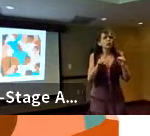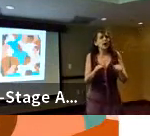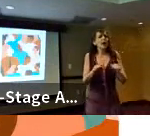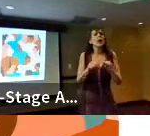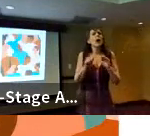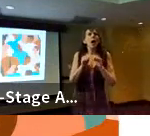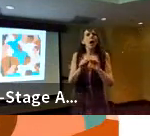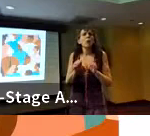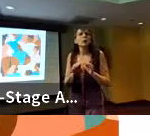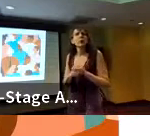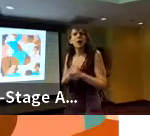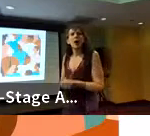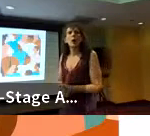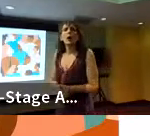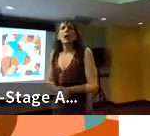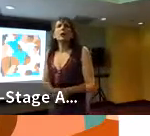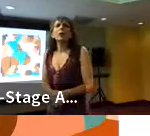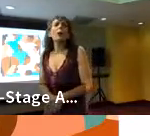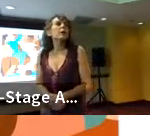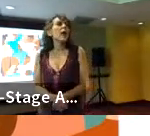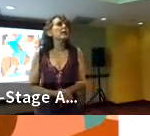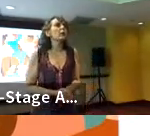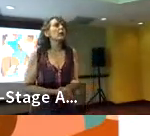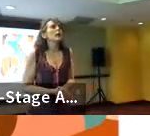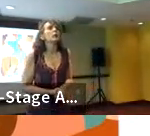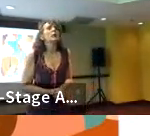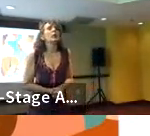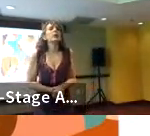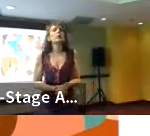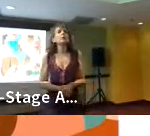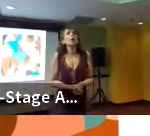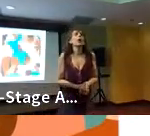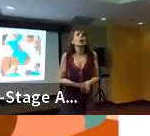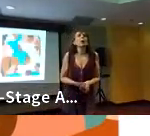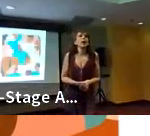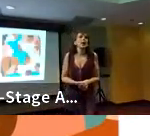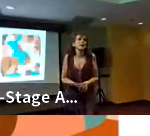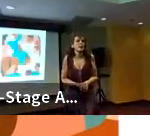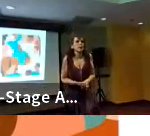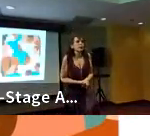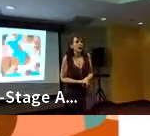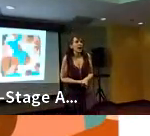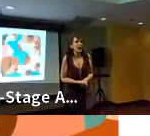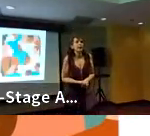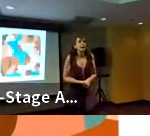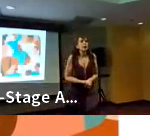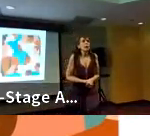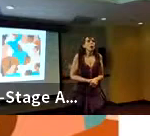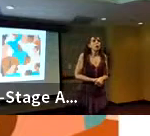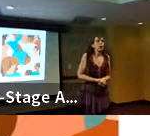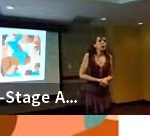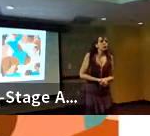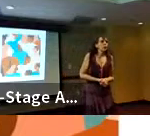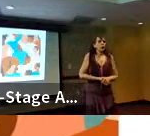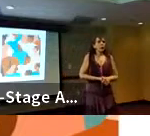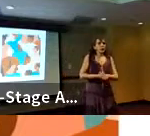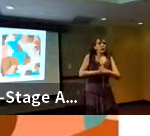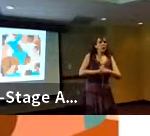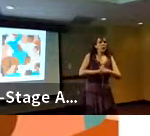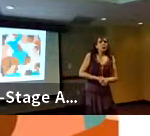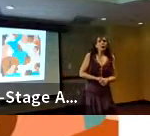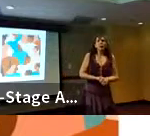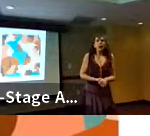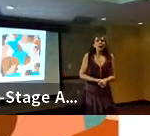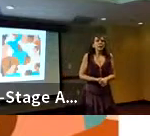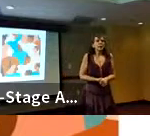And that's where I want to go. So I would like to do a general poll, hands up if you can, or noise or